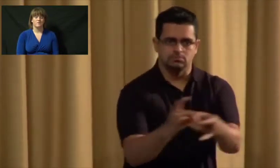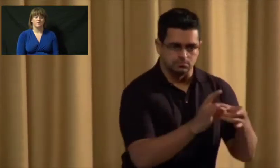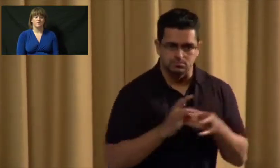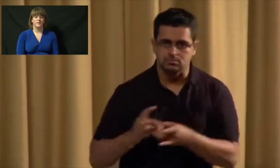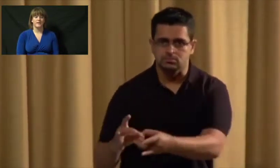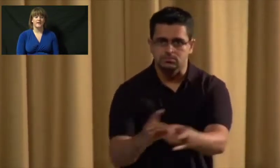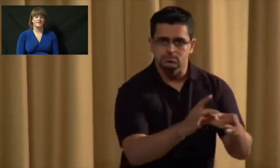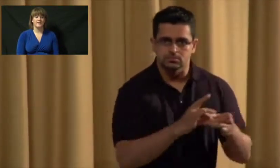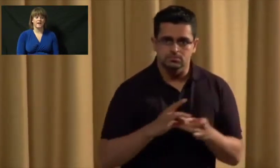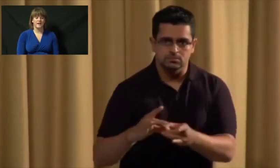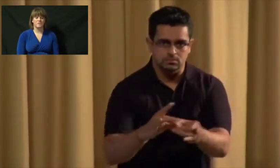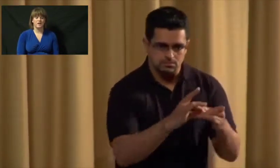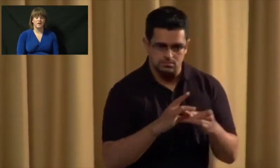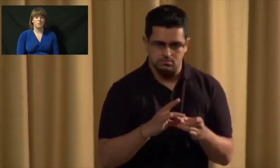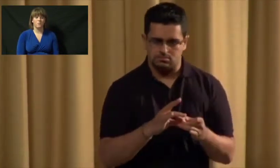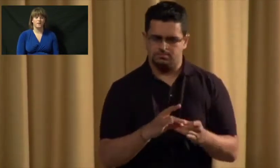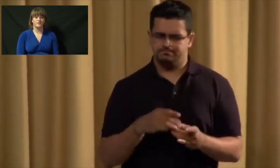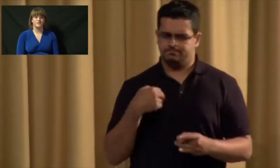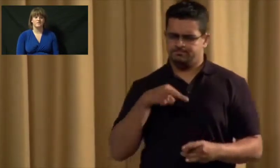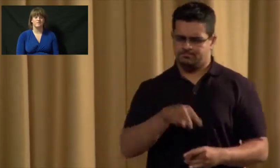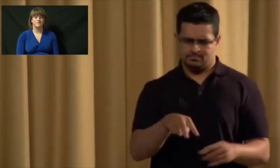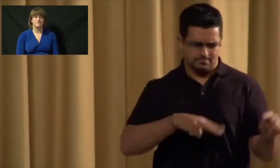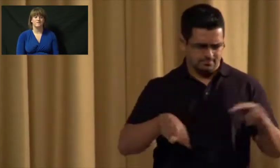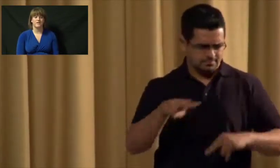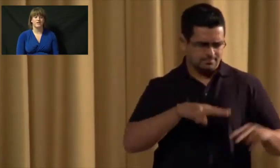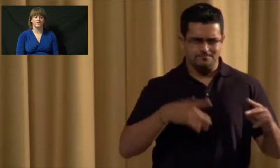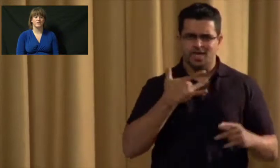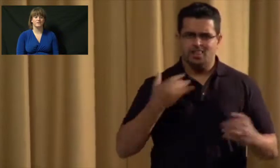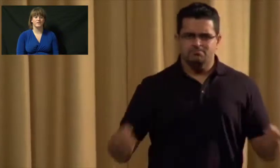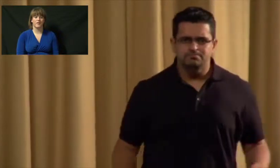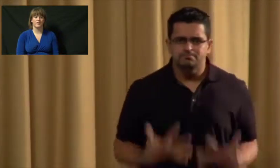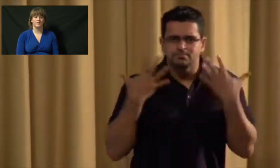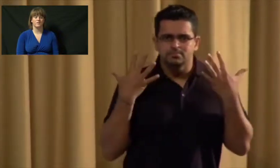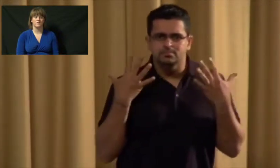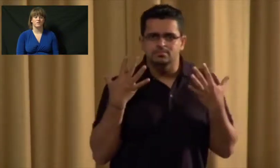From the beginning to the end, we all worked very close together.